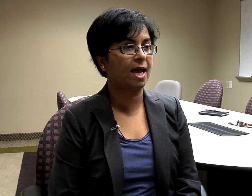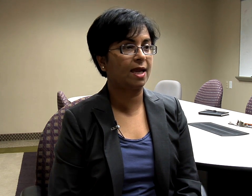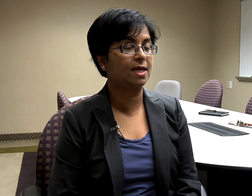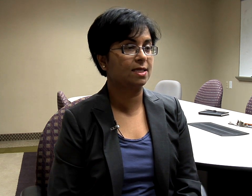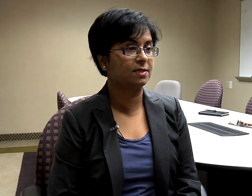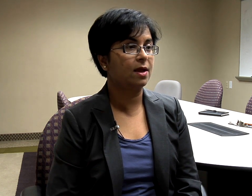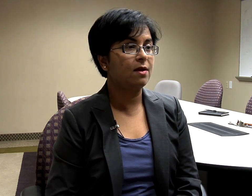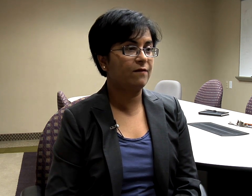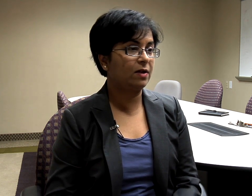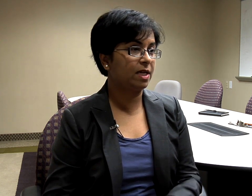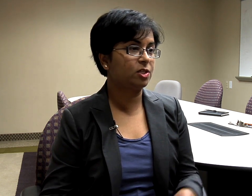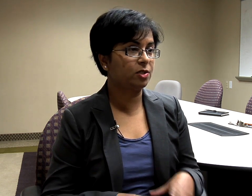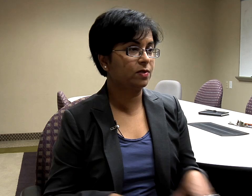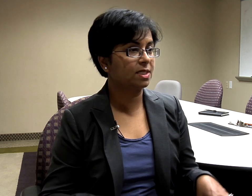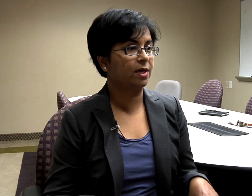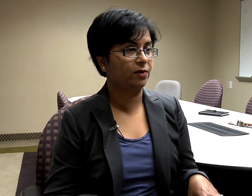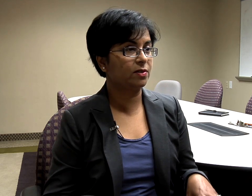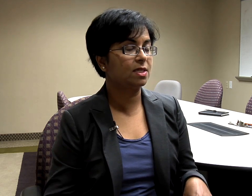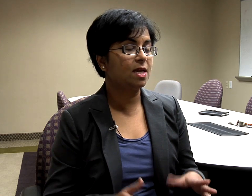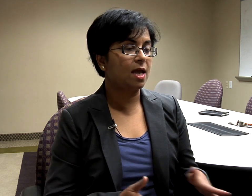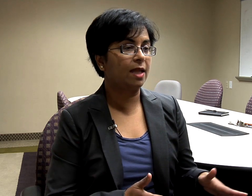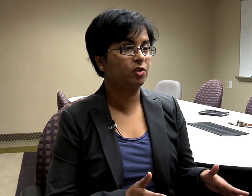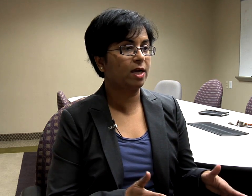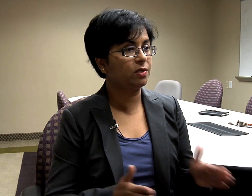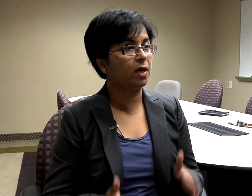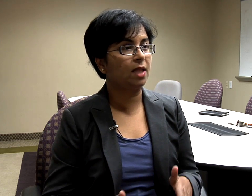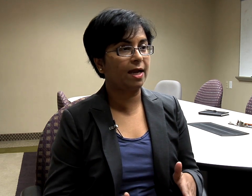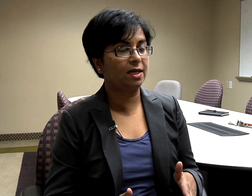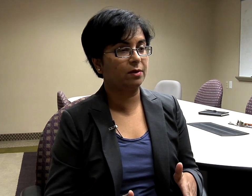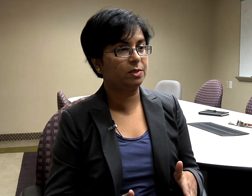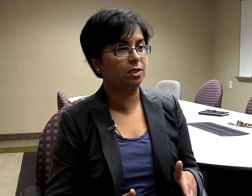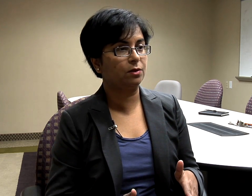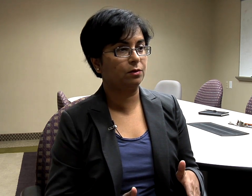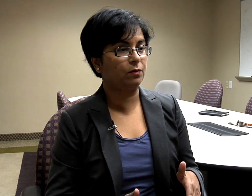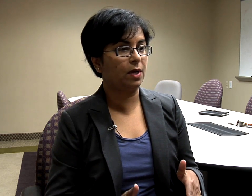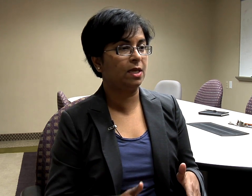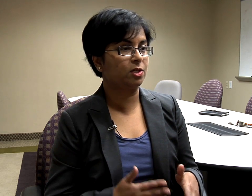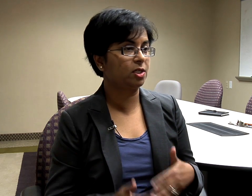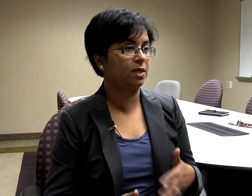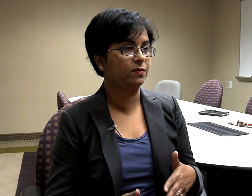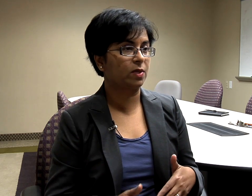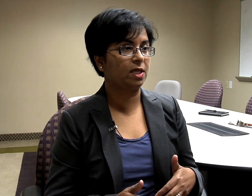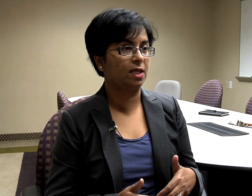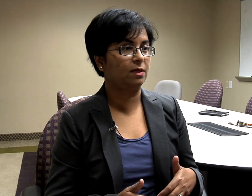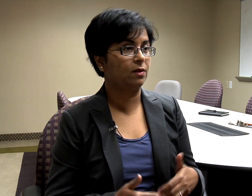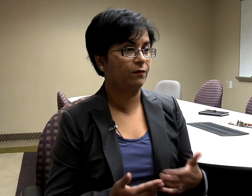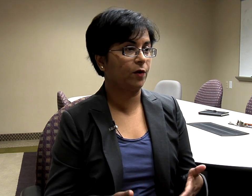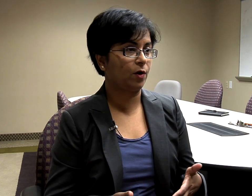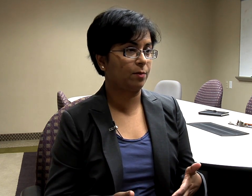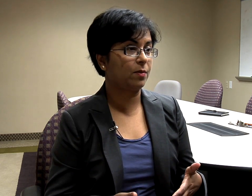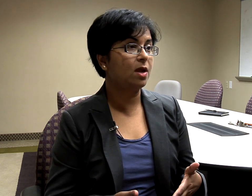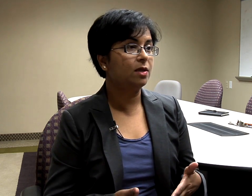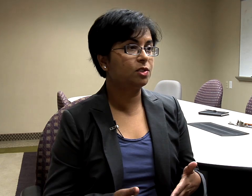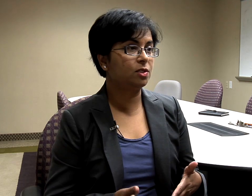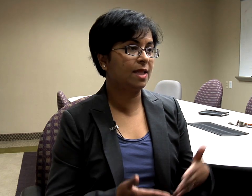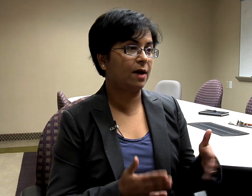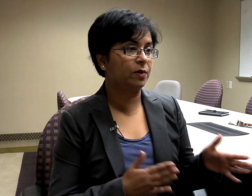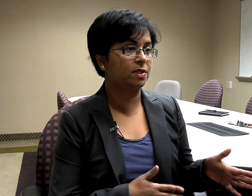at his foundational skills and tried to align him to initiatives within the firm that would